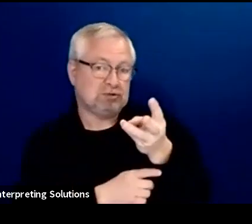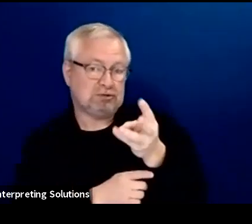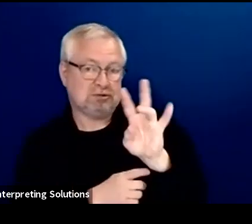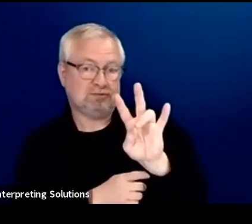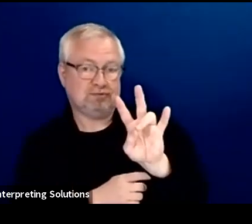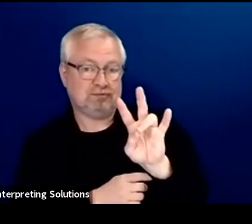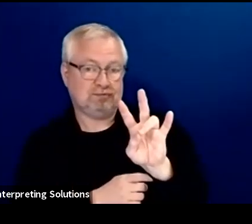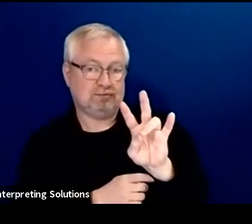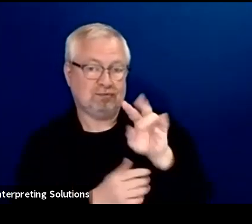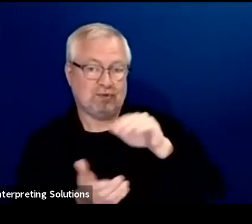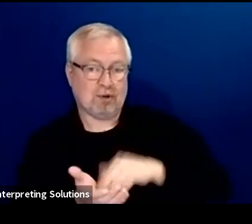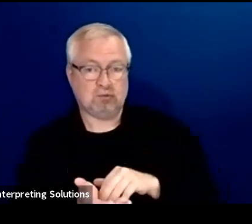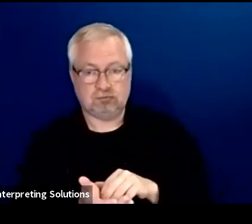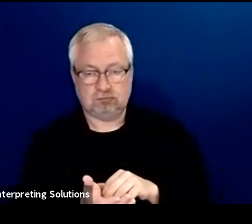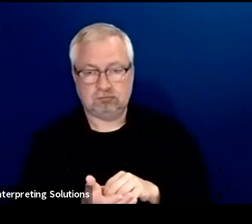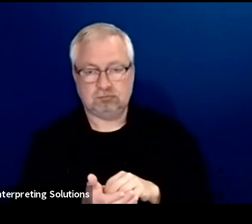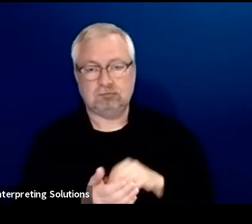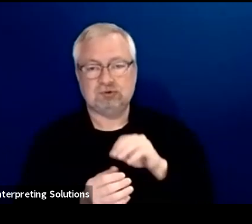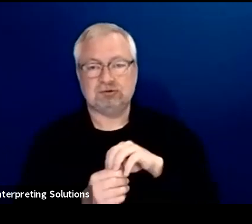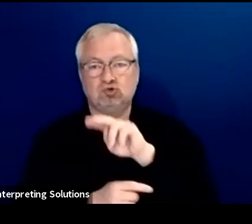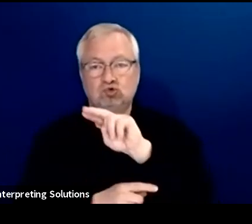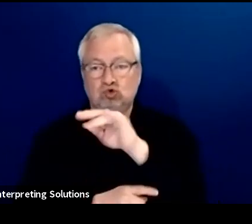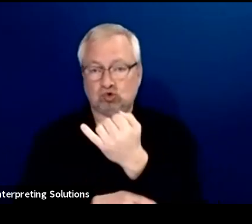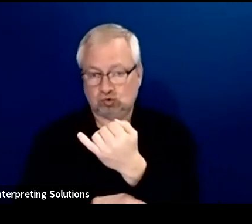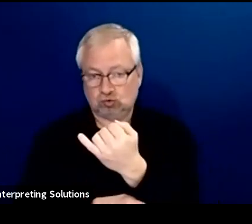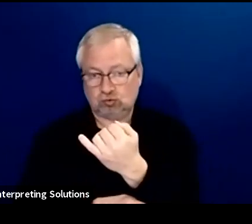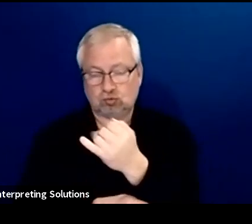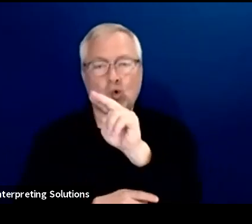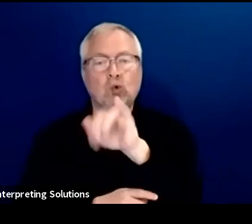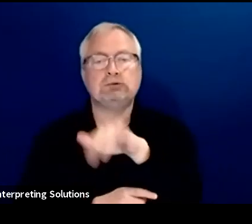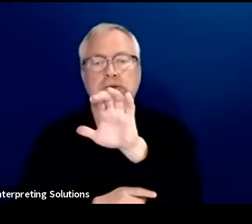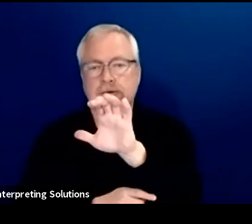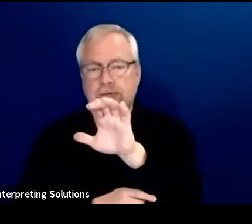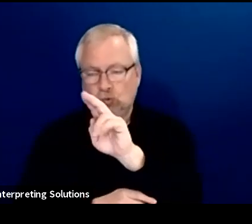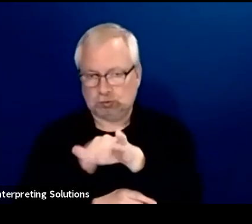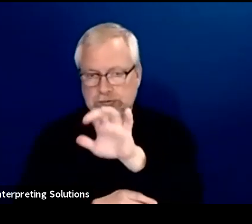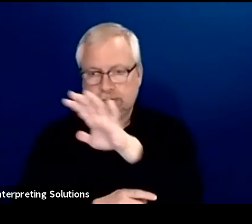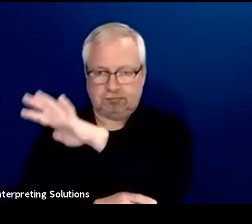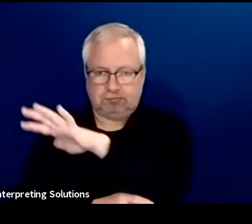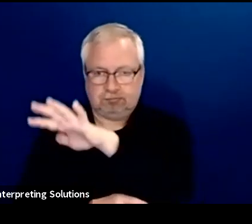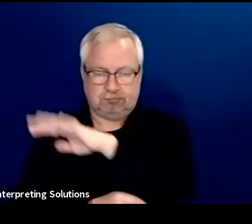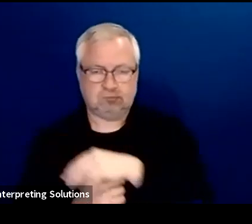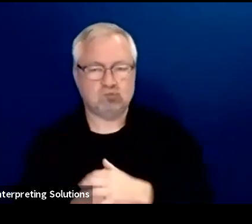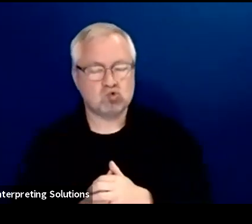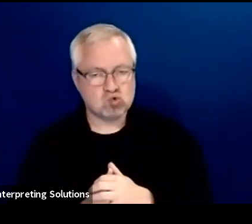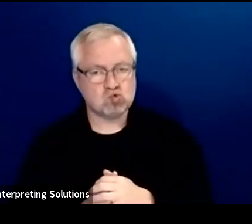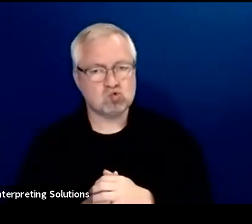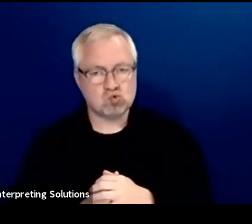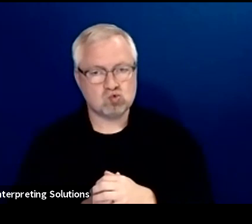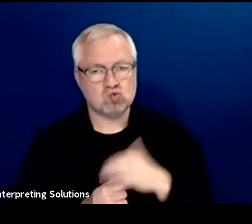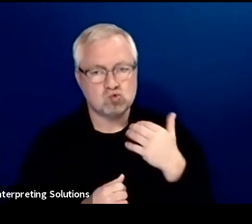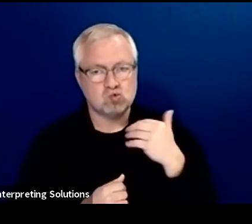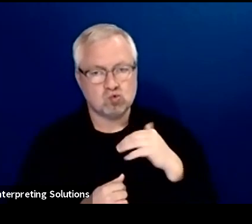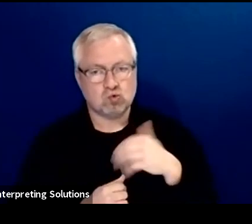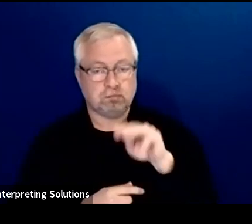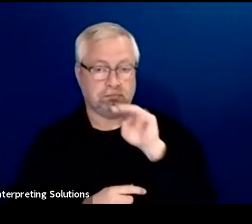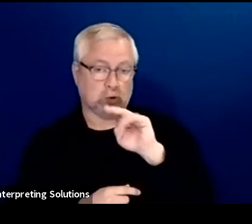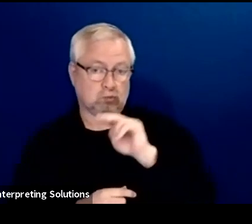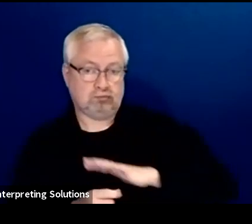States is reporting over 9,600 deaths, over 3,000 of those in New York City alone. Here in